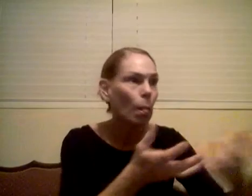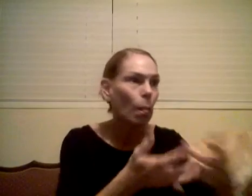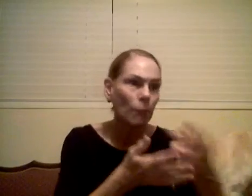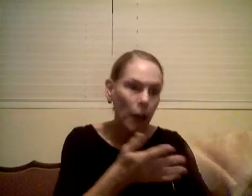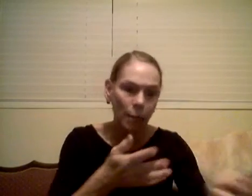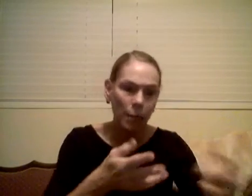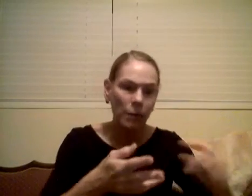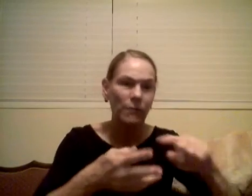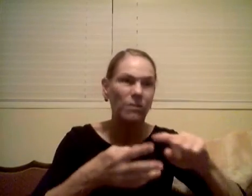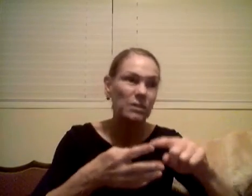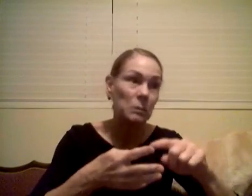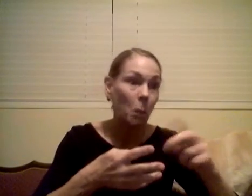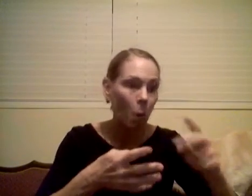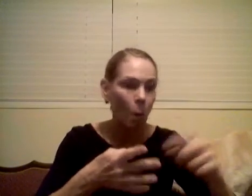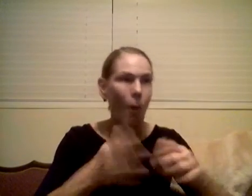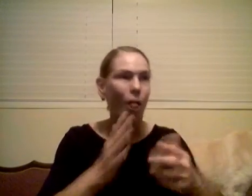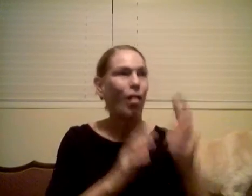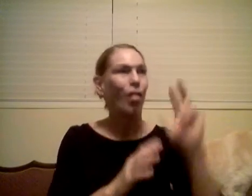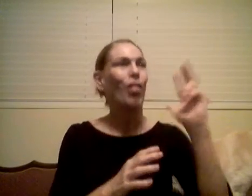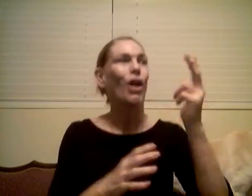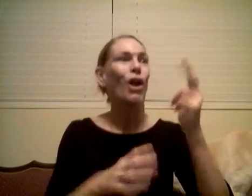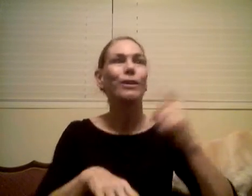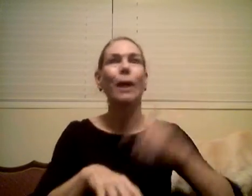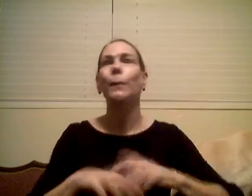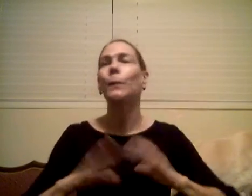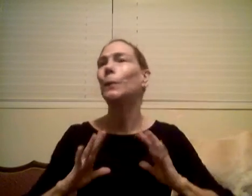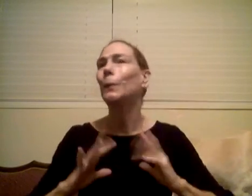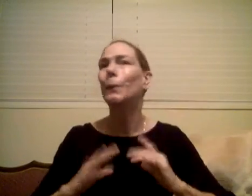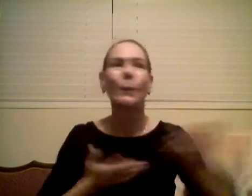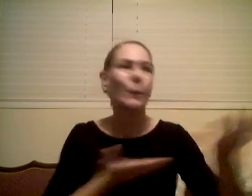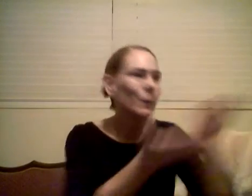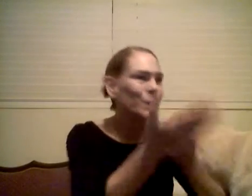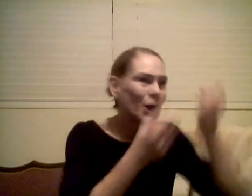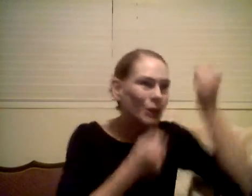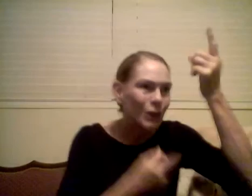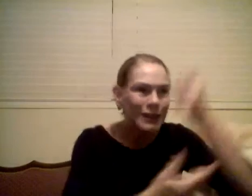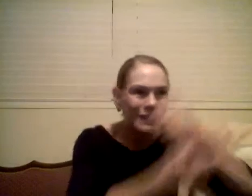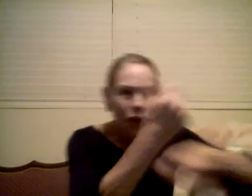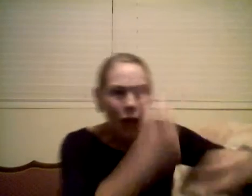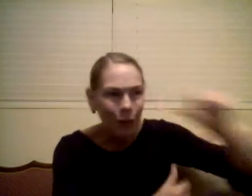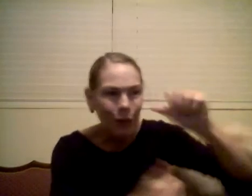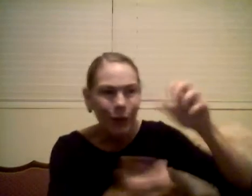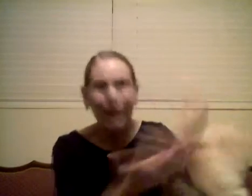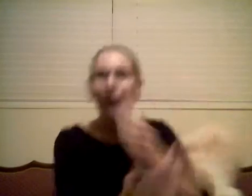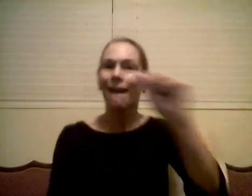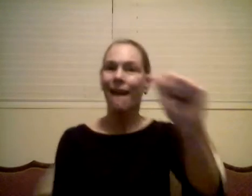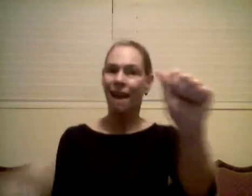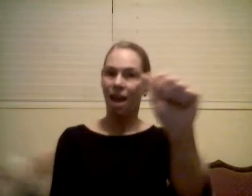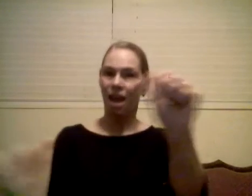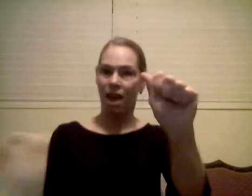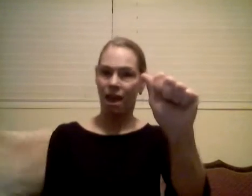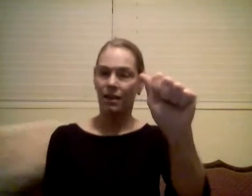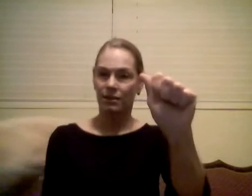were clicking on all cylinders. We all understood him, he understood us, and we got an A on that final paper. See how that